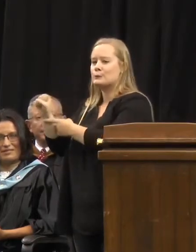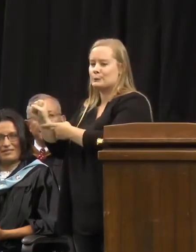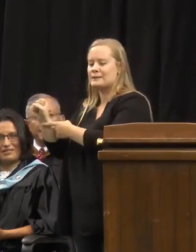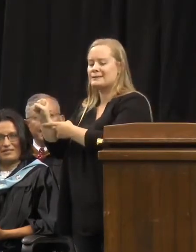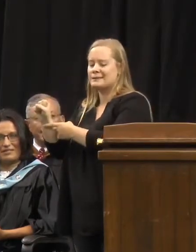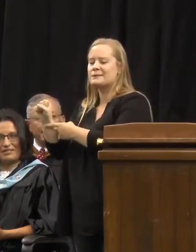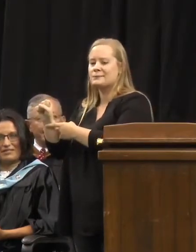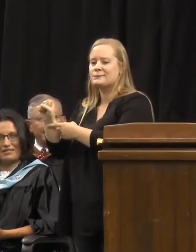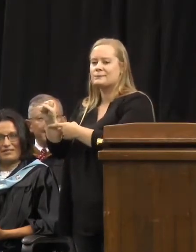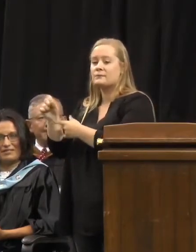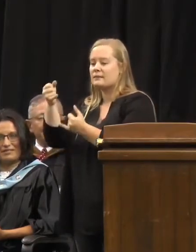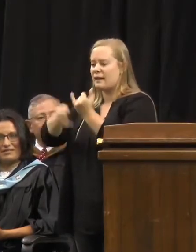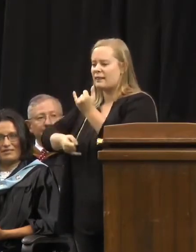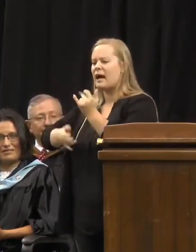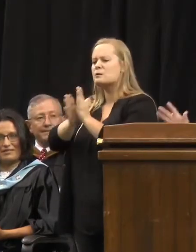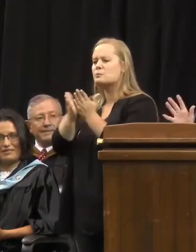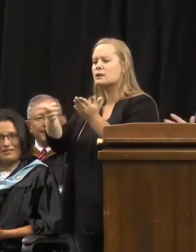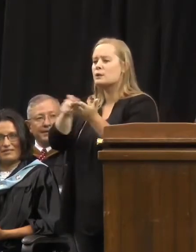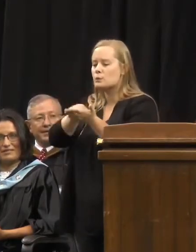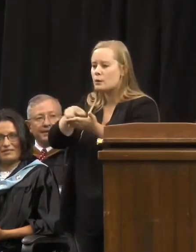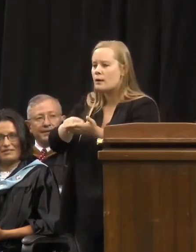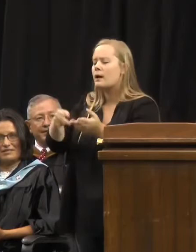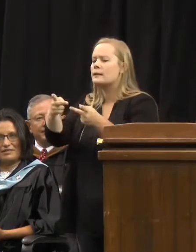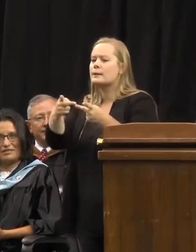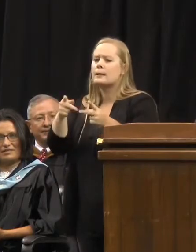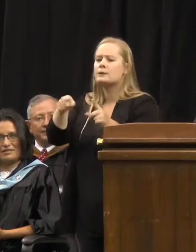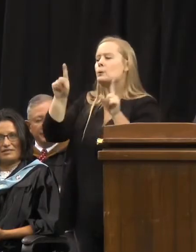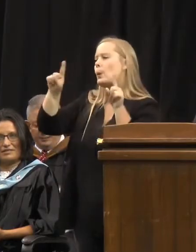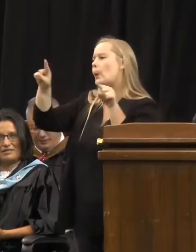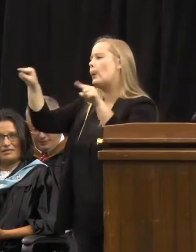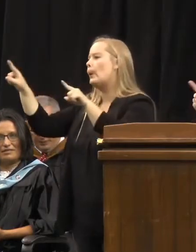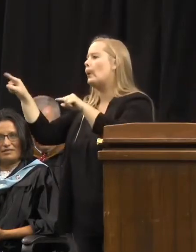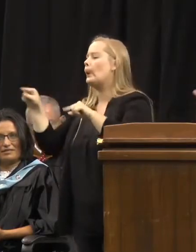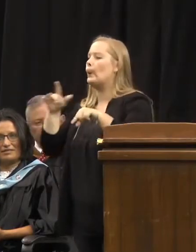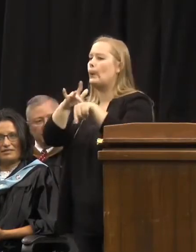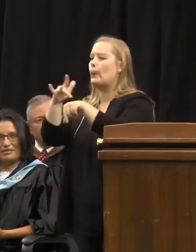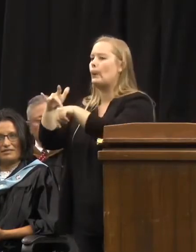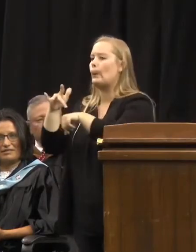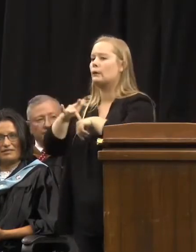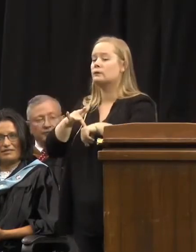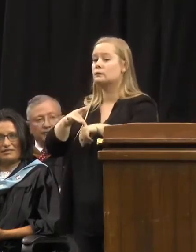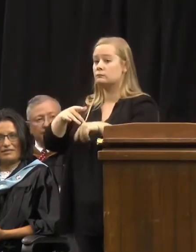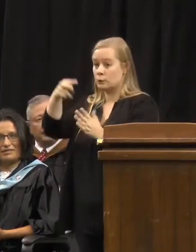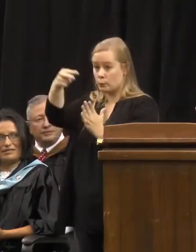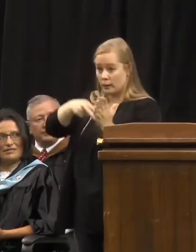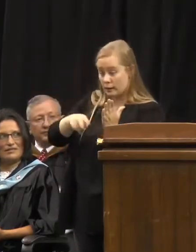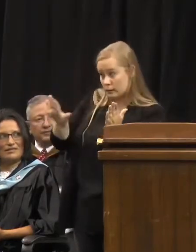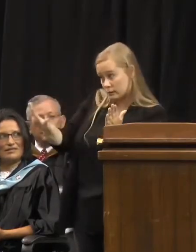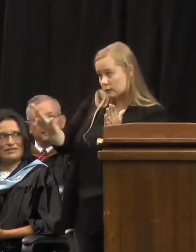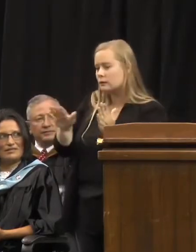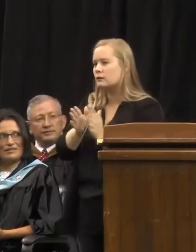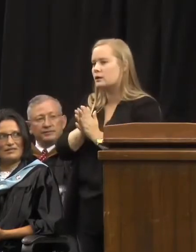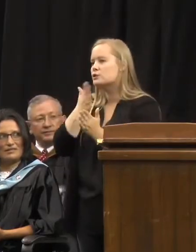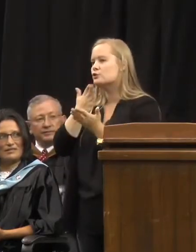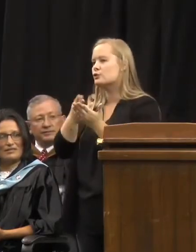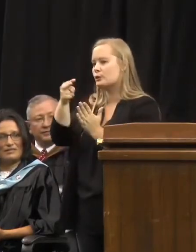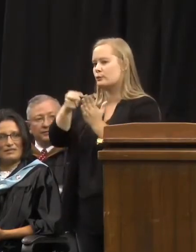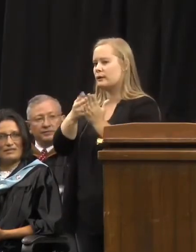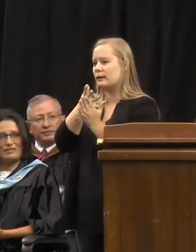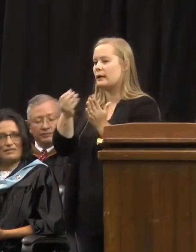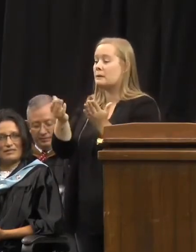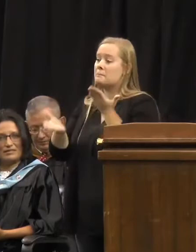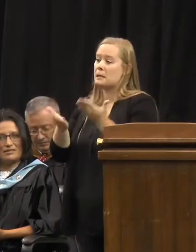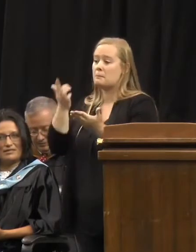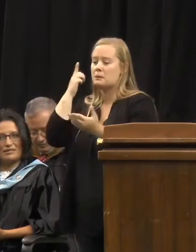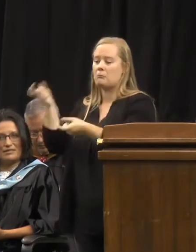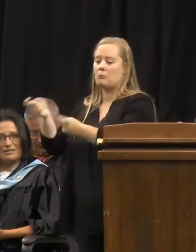very last book he wrote, Oh, the Places You'll Go. If you haven't read it lately, it's a good read and you might get one for